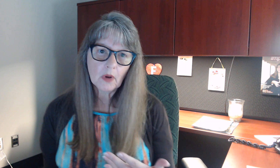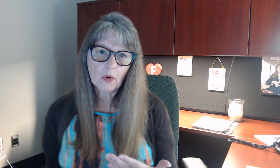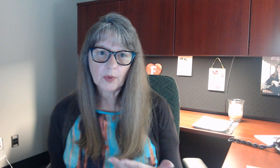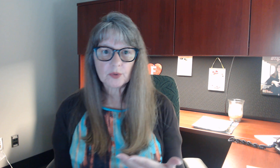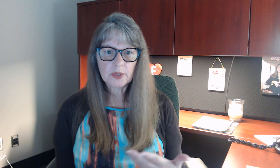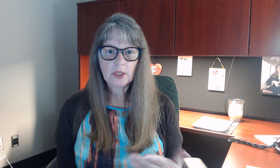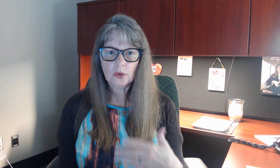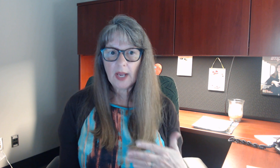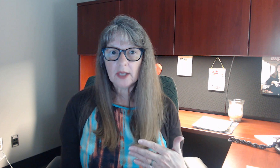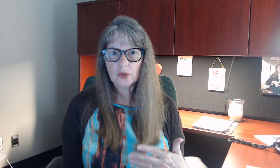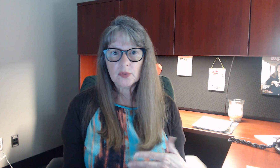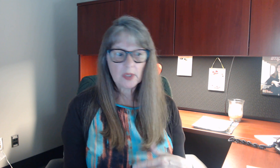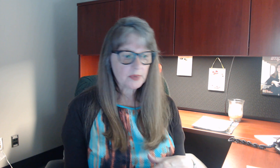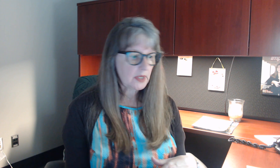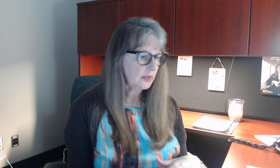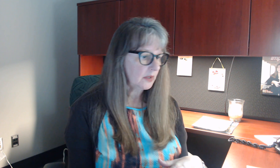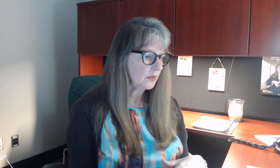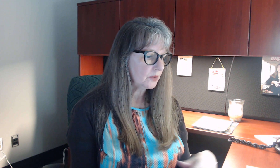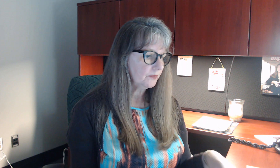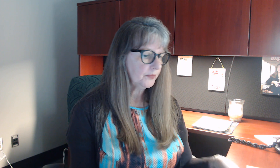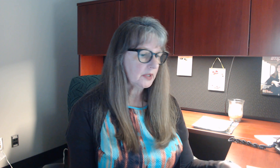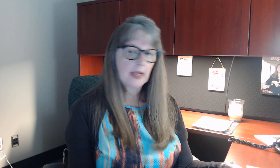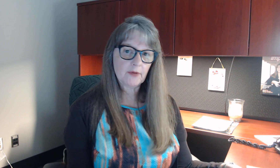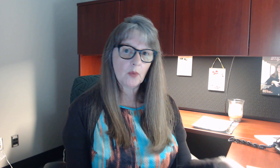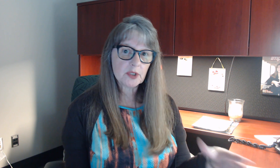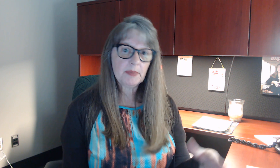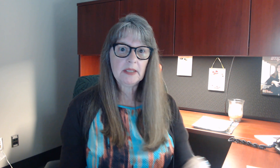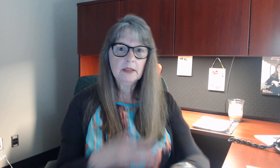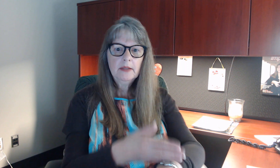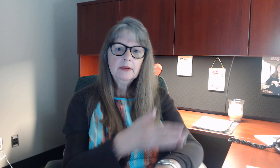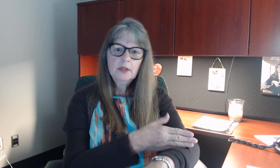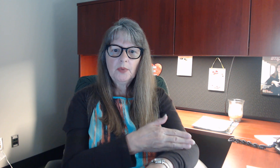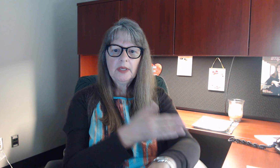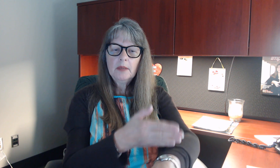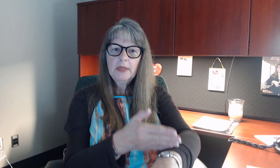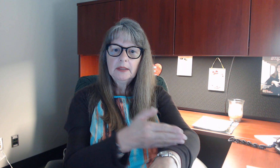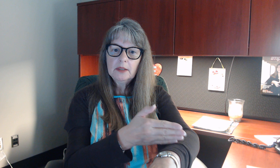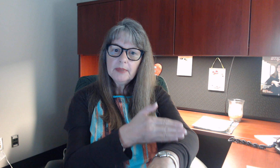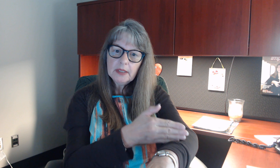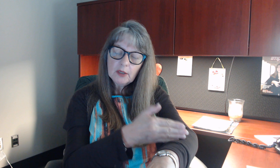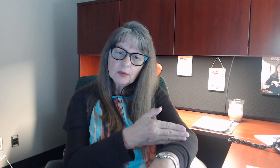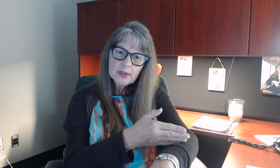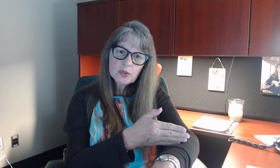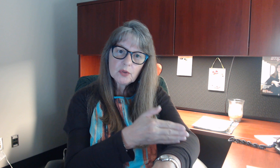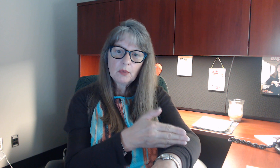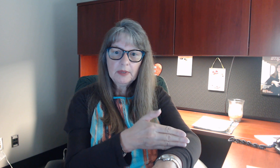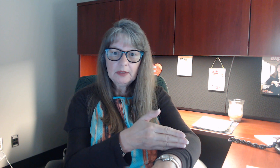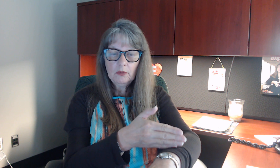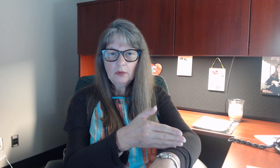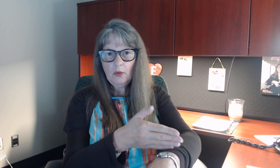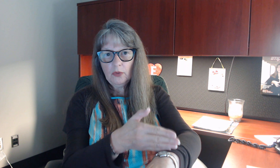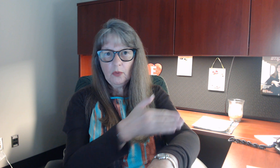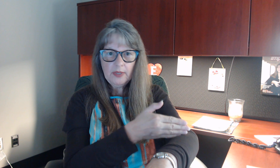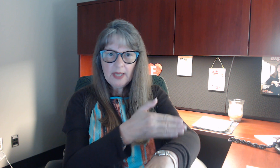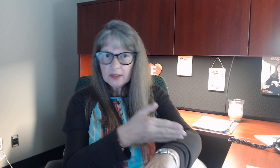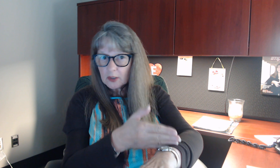what you're seeing. You can use that with sign language. It doesn't have to always be this way. It can be a little bit in increments, or can be, if they're going down in increments,